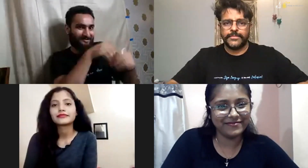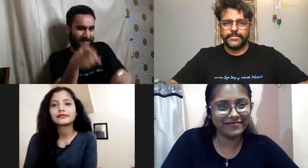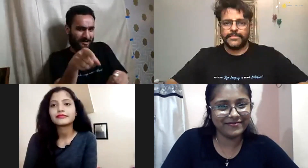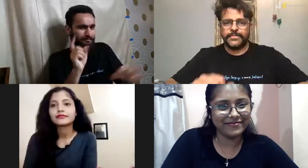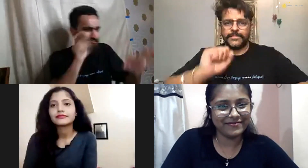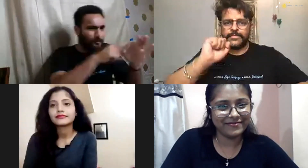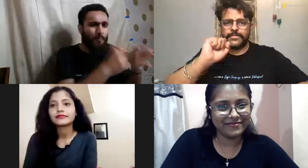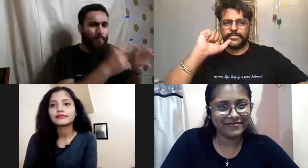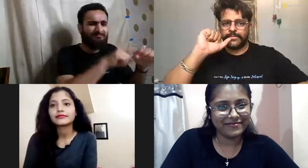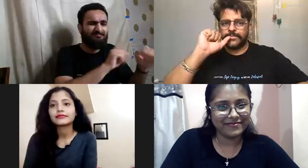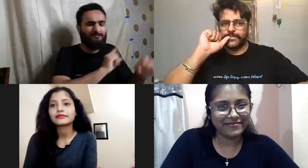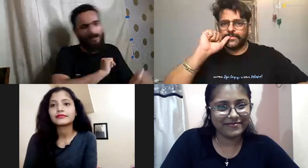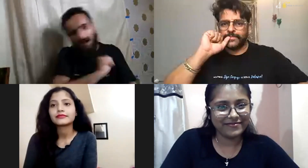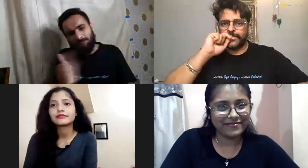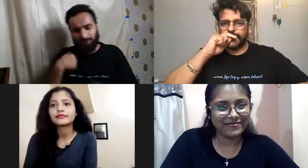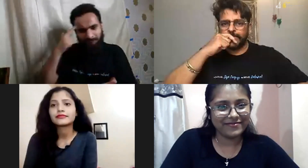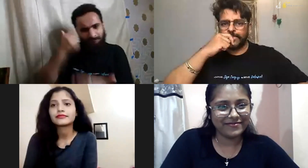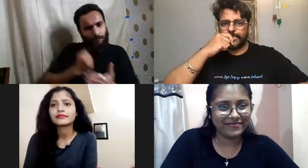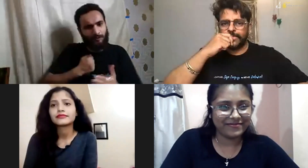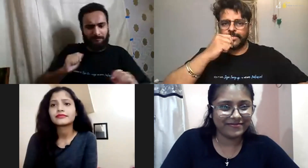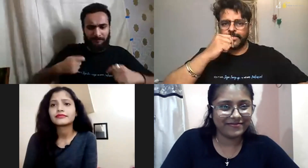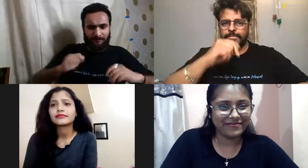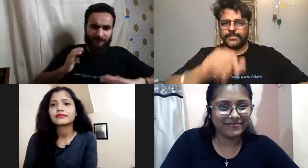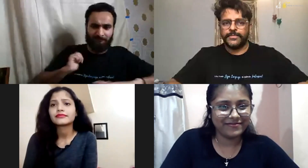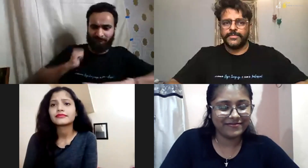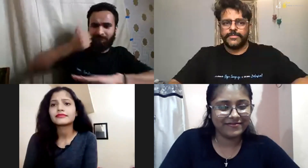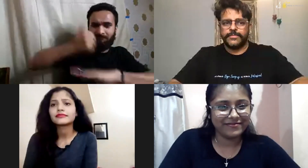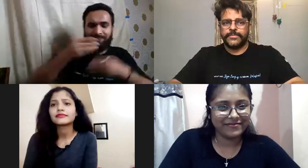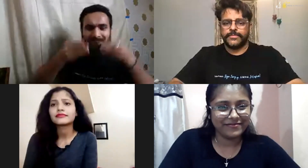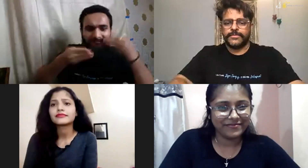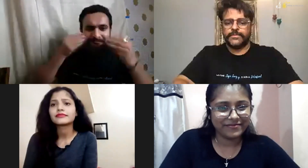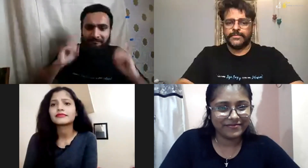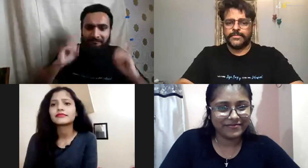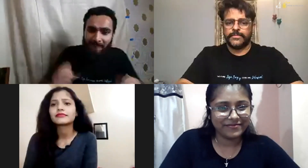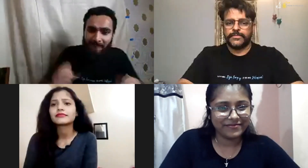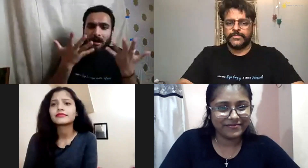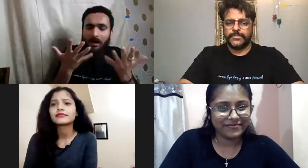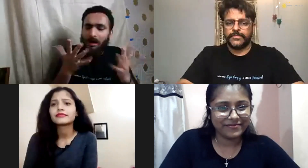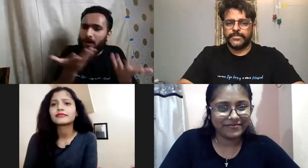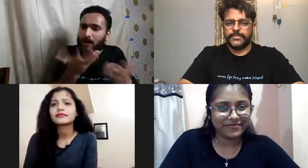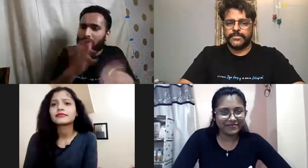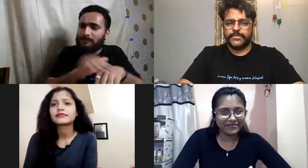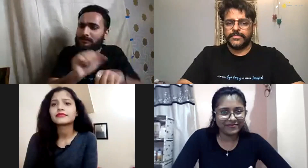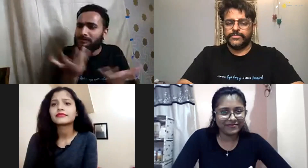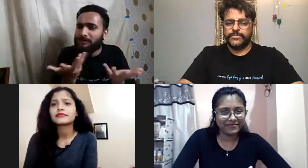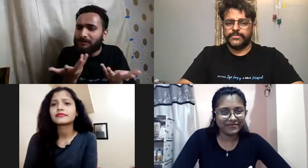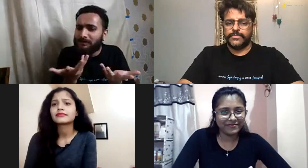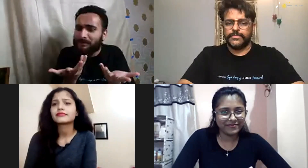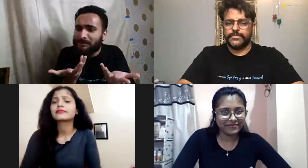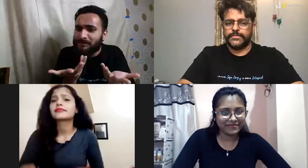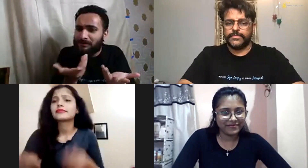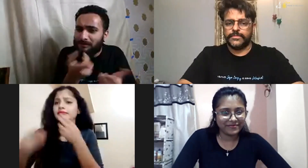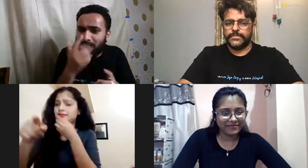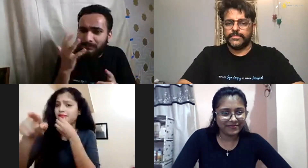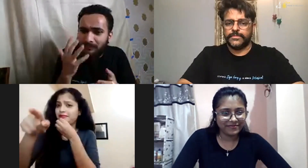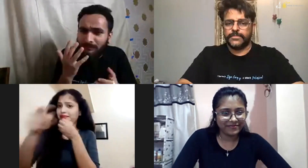makeup artistry, and how you decided that okay, you don't want to be full-time working in a job and you want to do something of your own, and